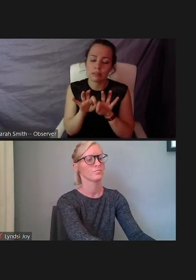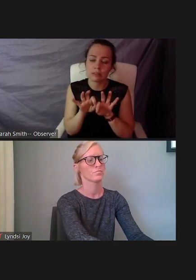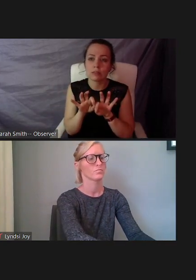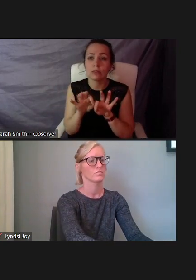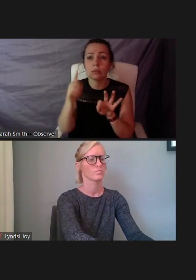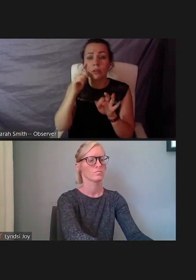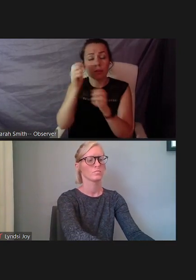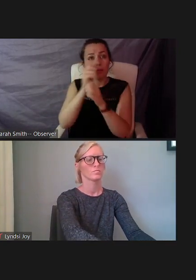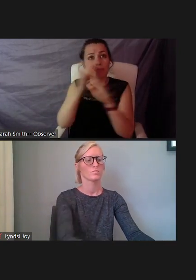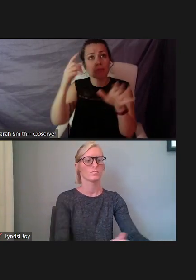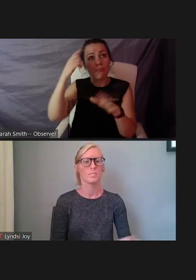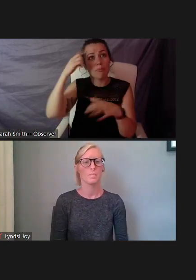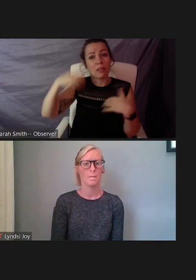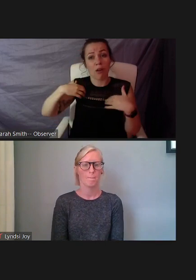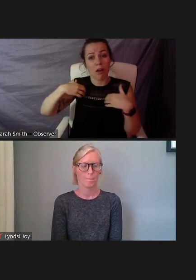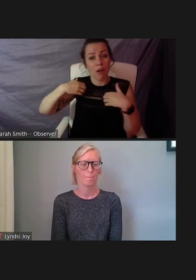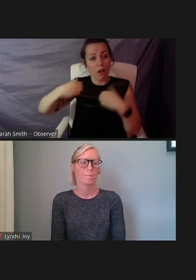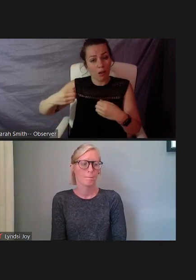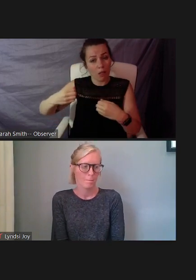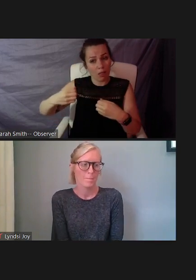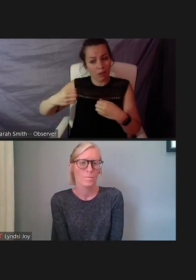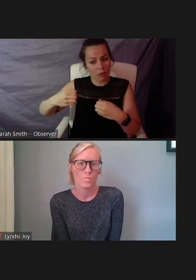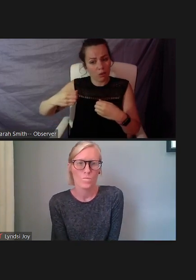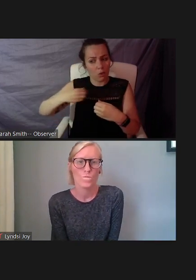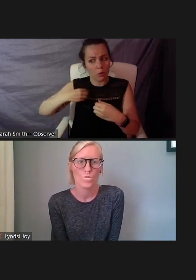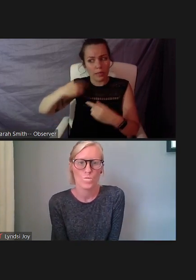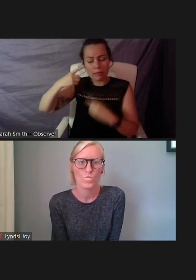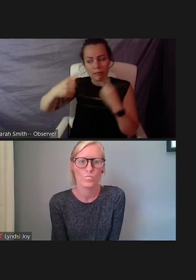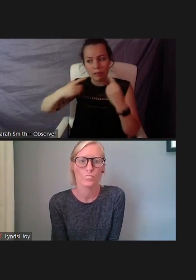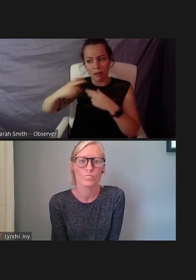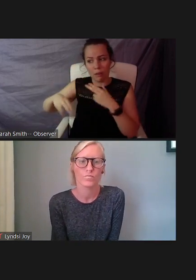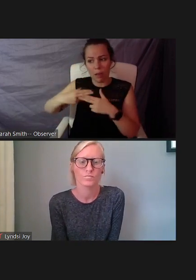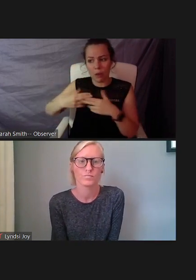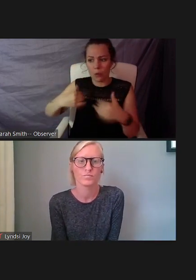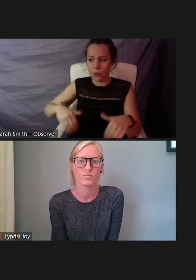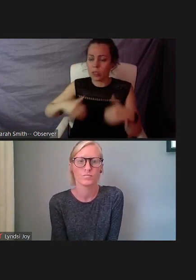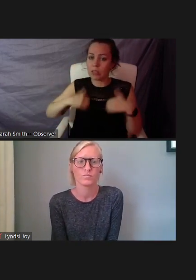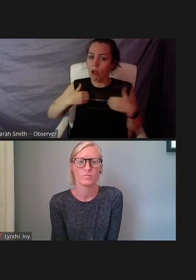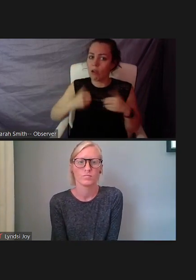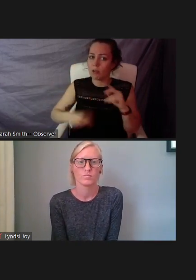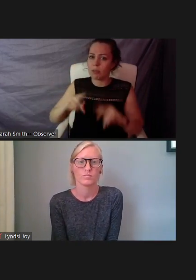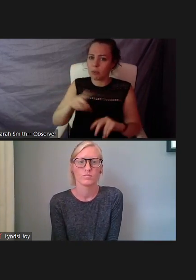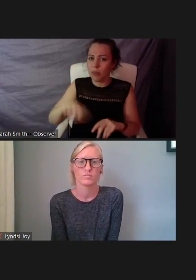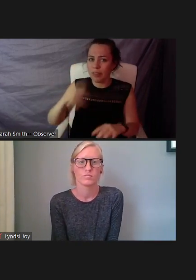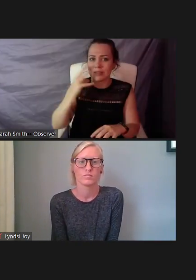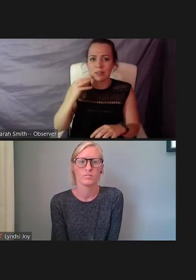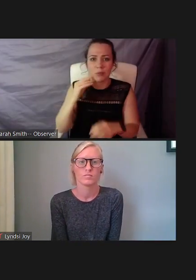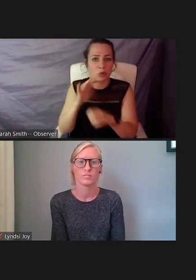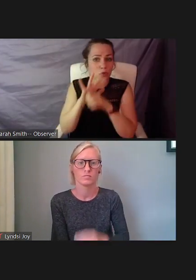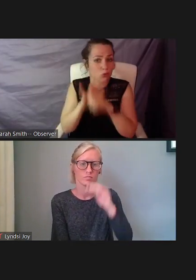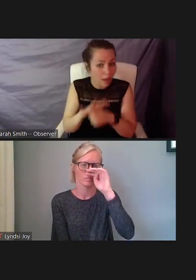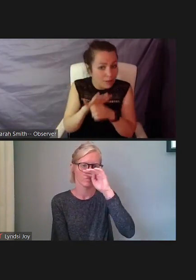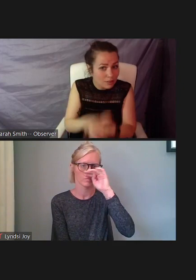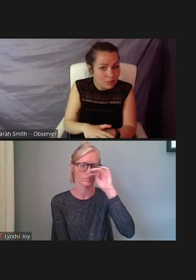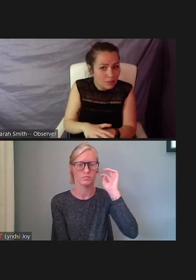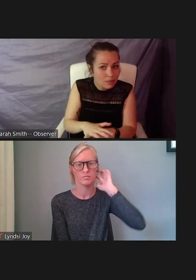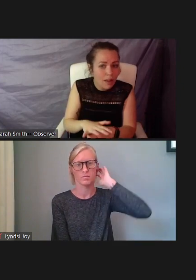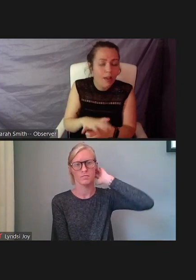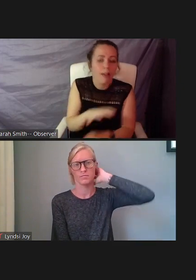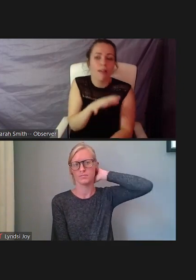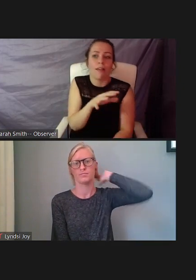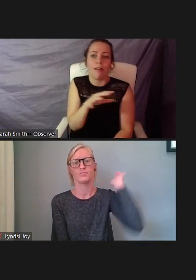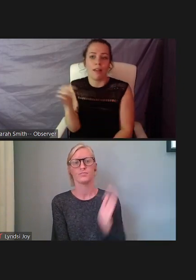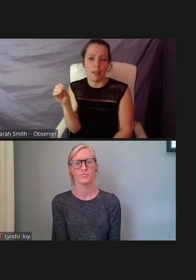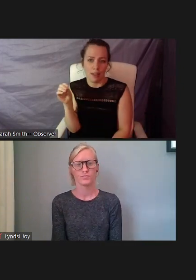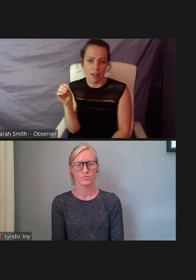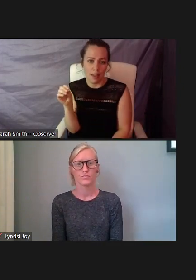terms of mental health considerations when we think about the stress that young people might be experiencing, and in turn, the role